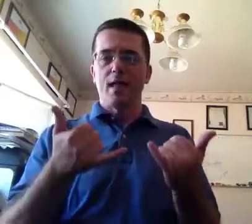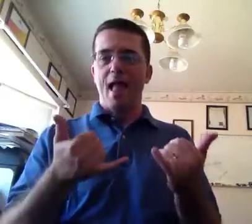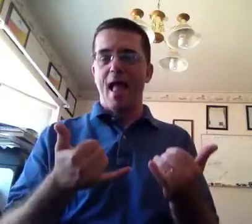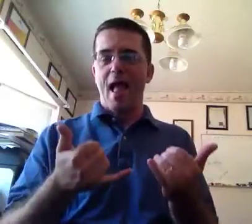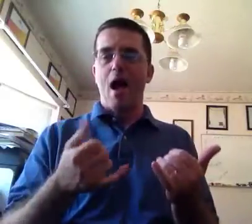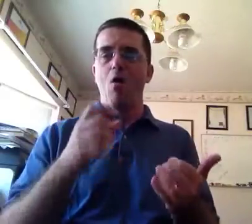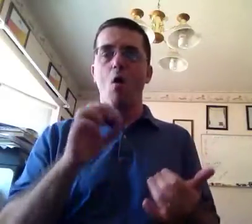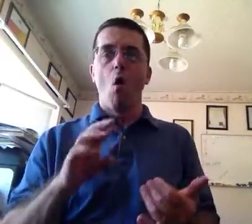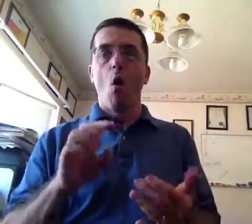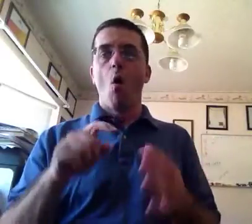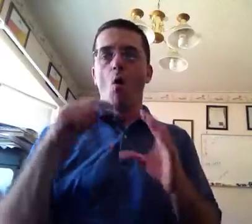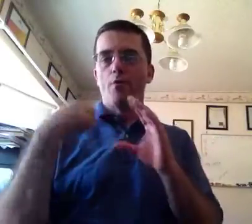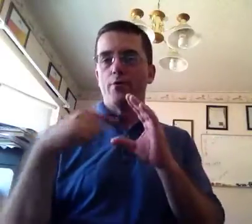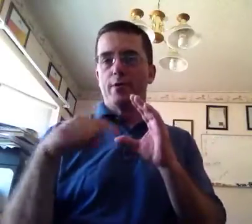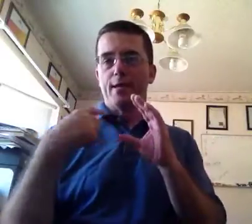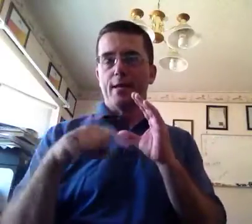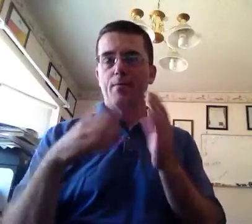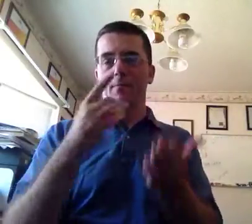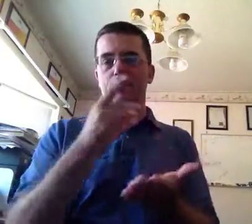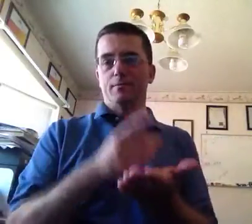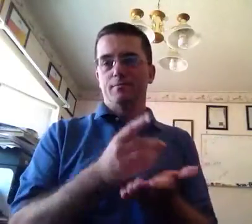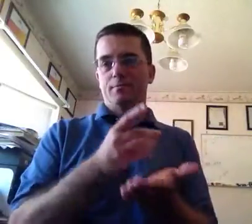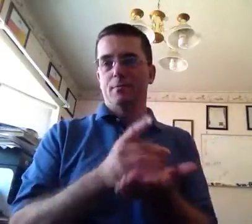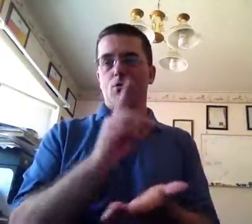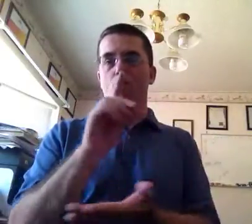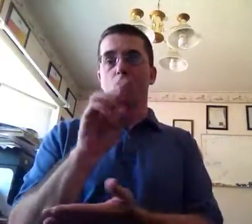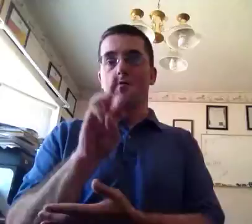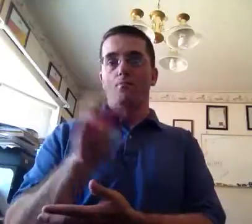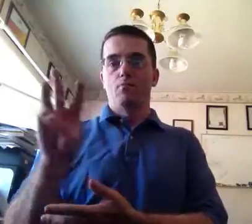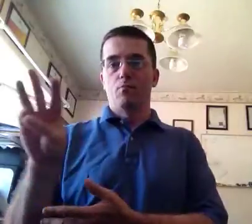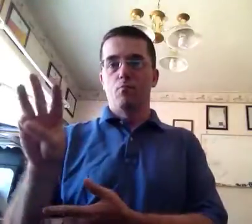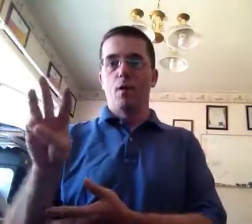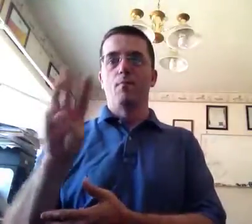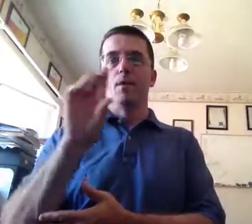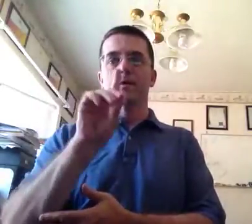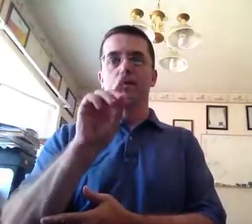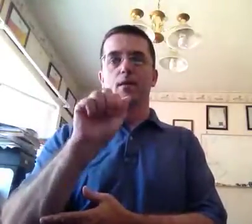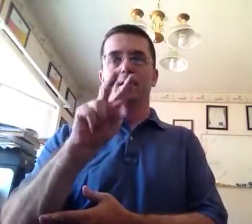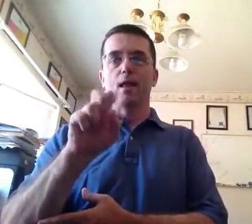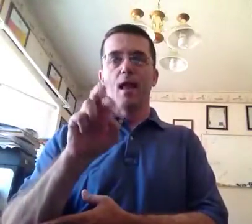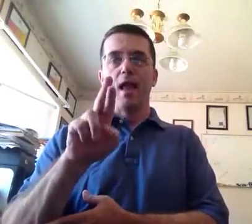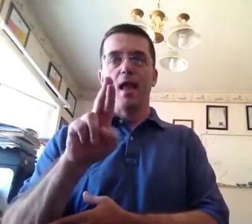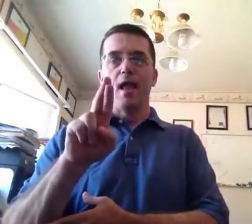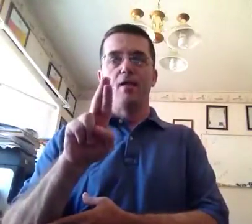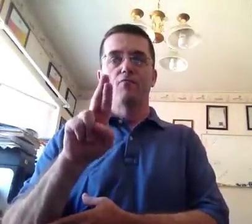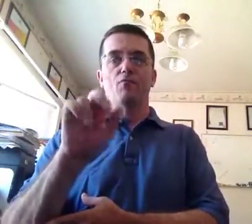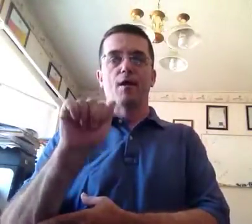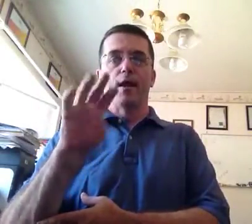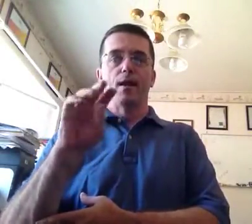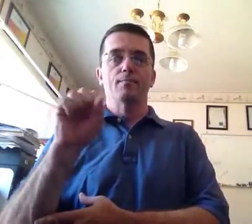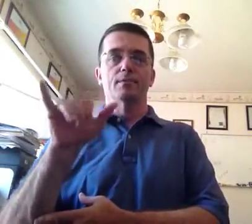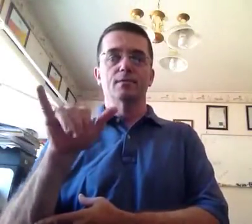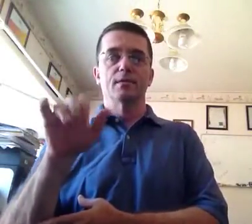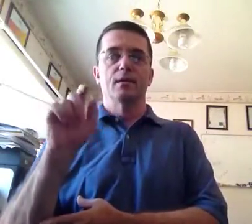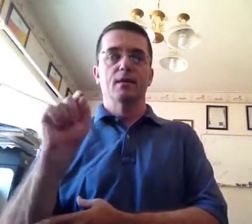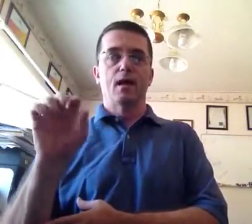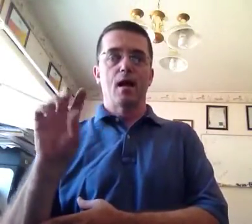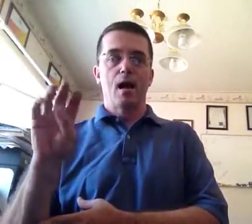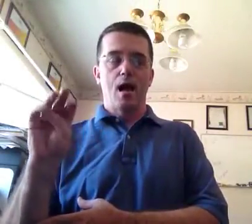888-825-5225, or you can go online at daveramsey.com. Clicking on Dave's email, please keep those brief and to the point, and we'll